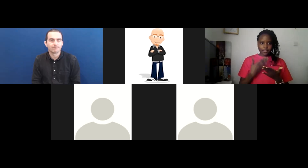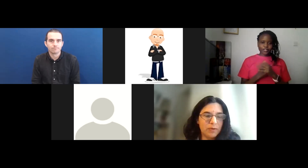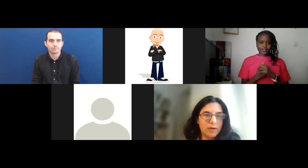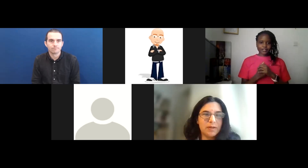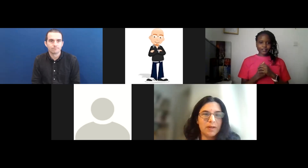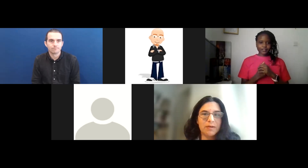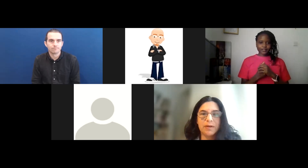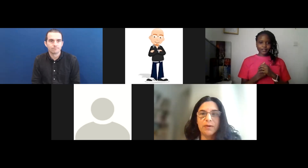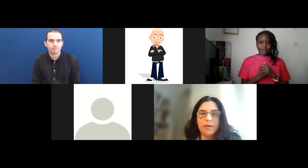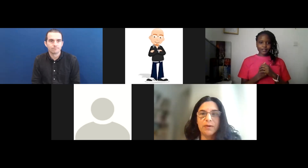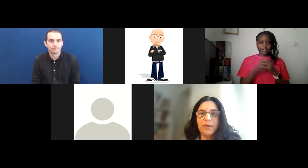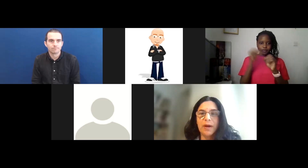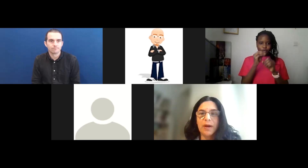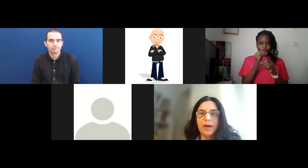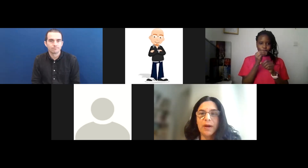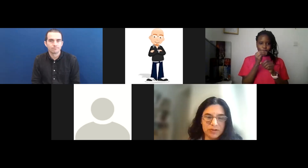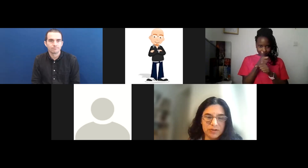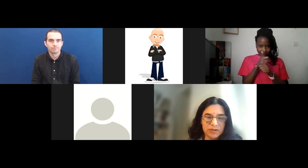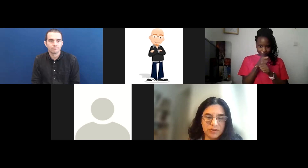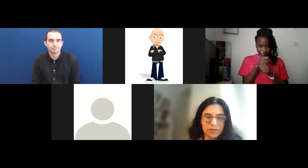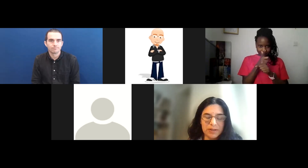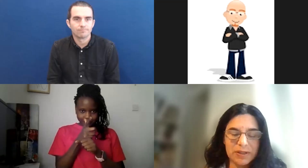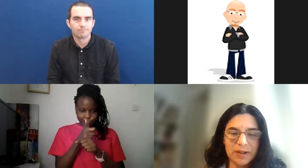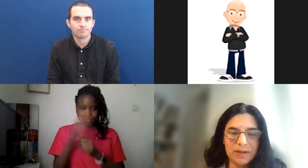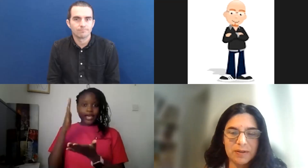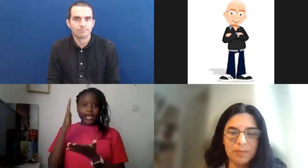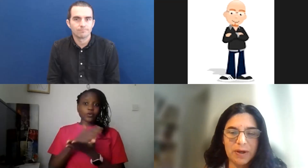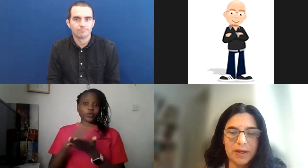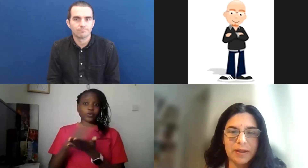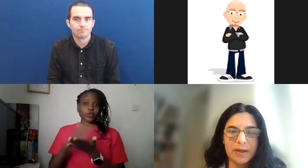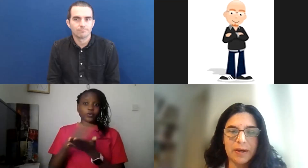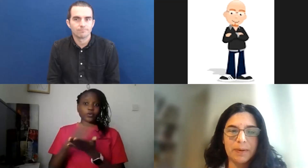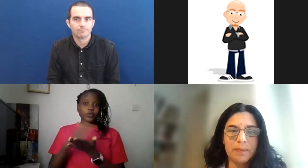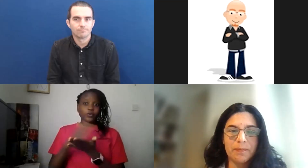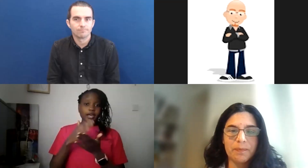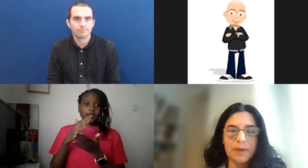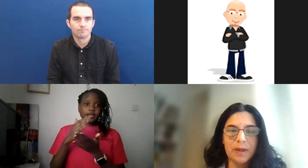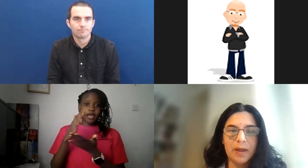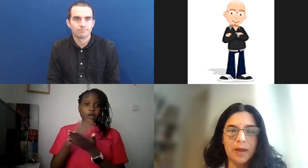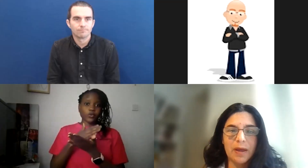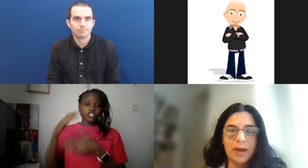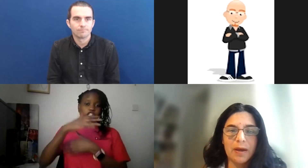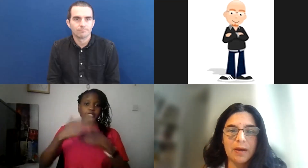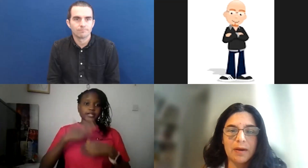Let me put my camera on. There we go. And I will share my screen. I think my